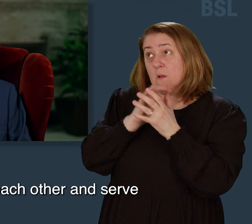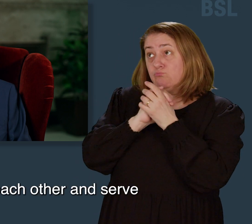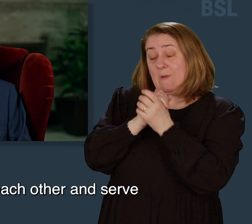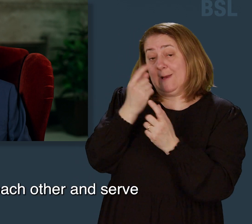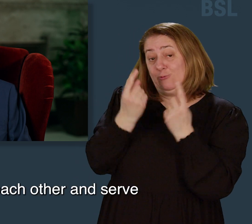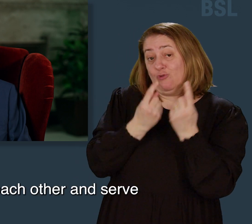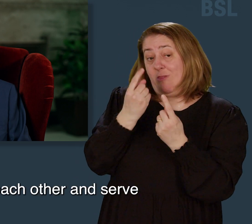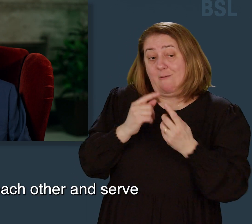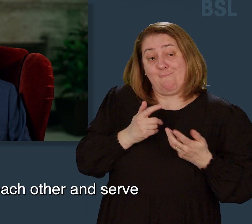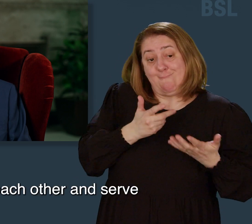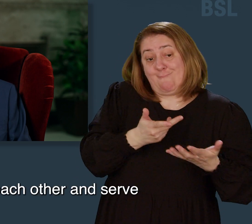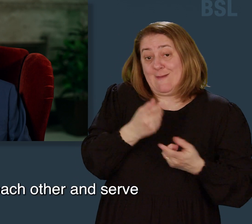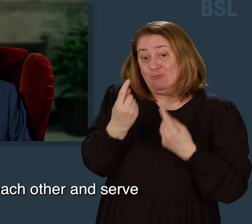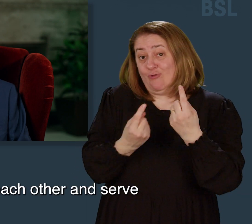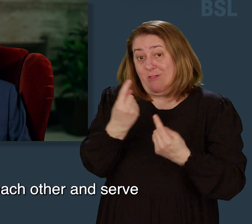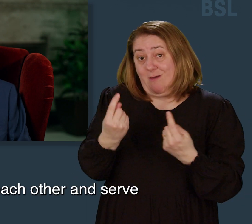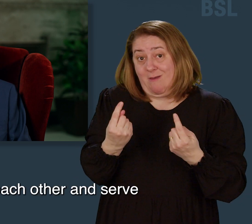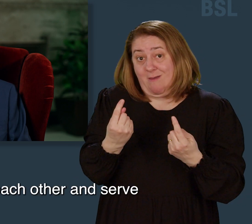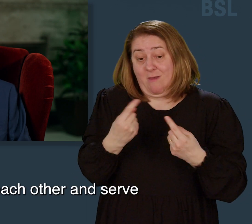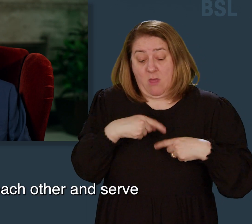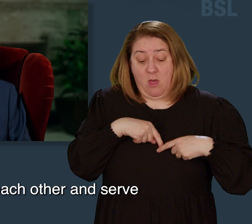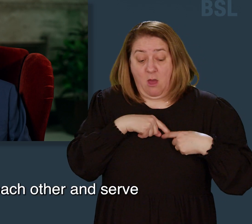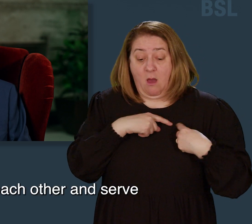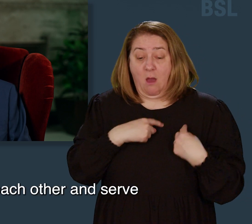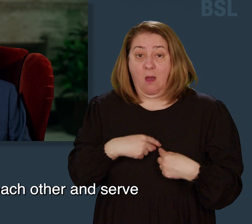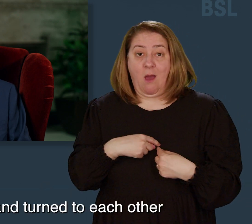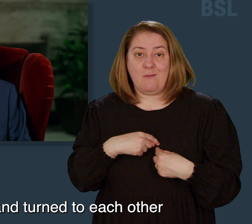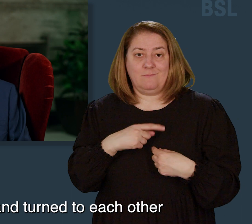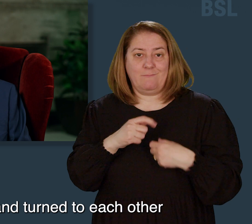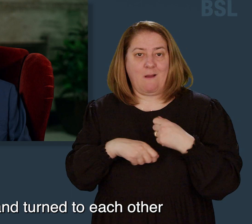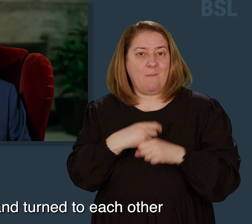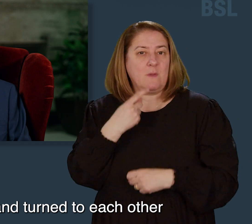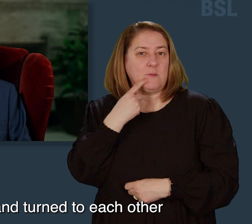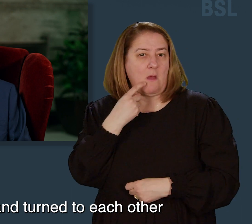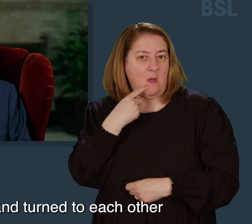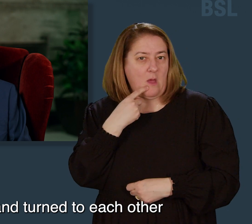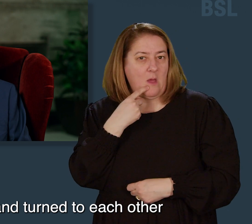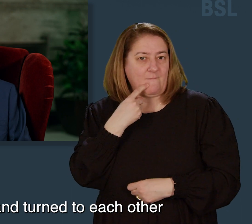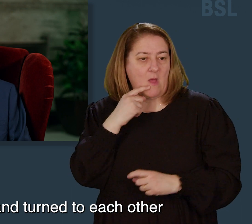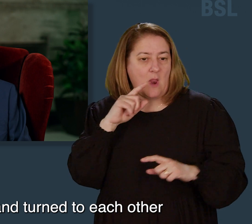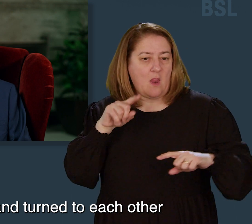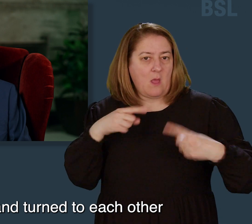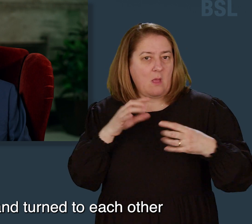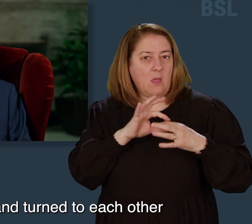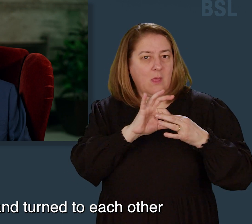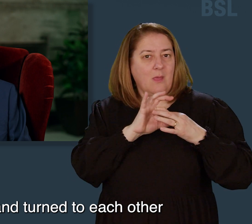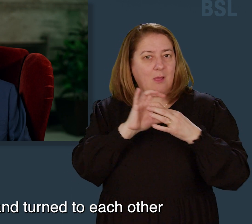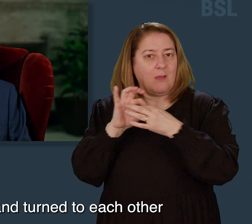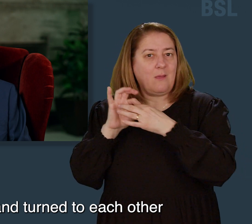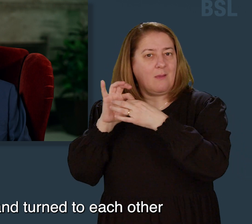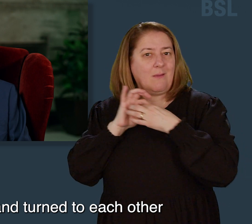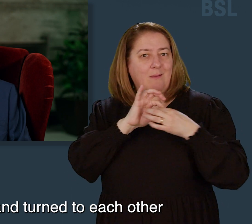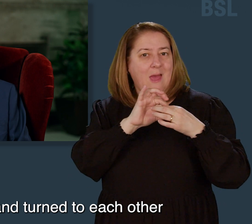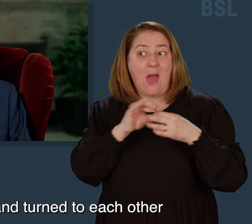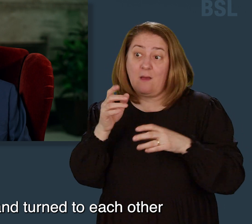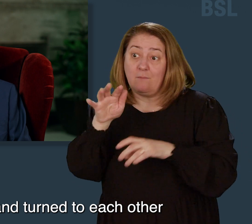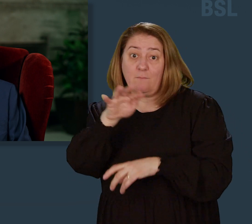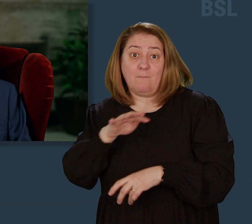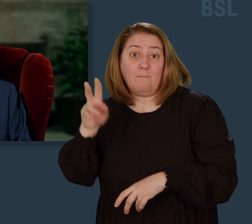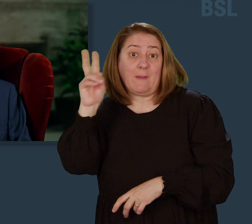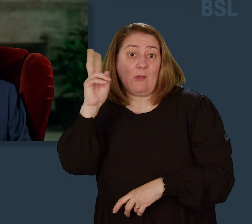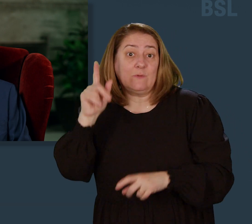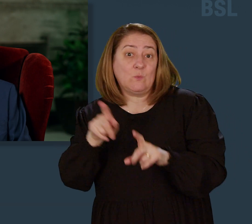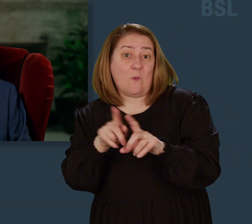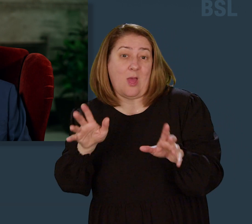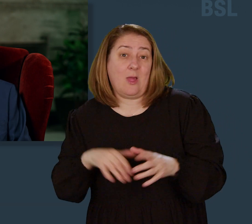pray for each other and serve each other, hearts will be softened and turned to each other and